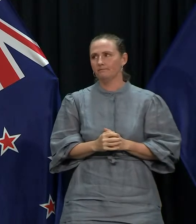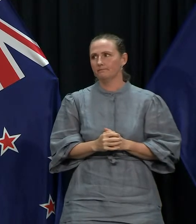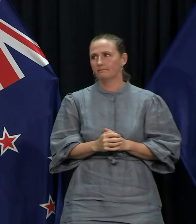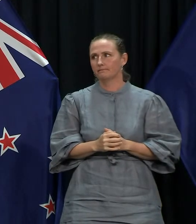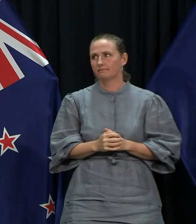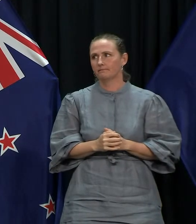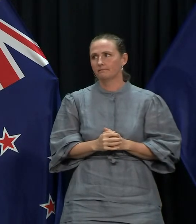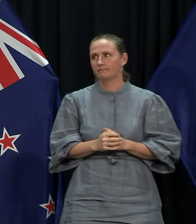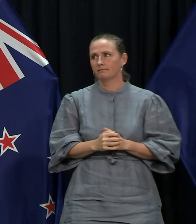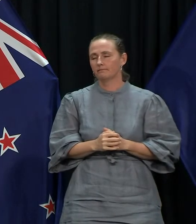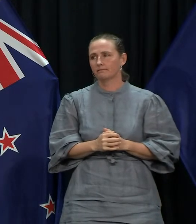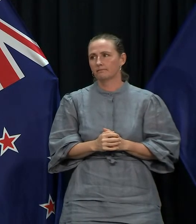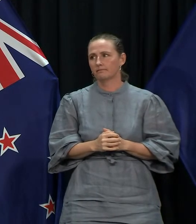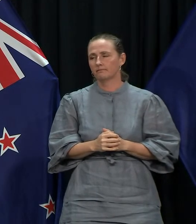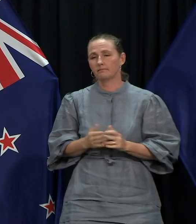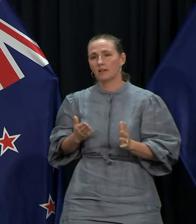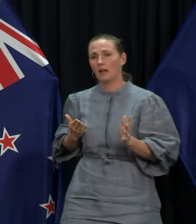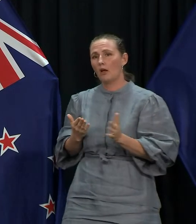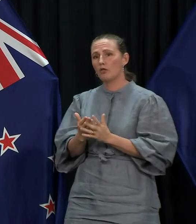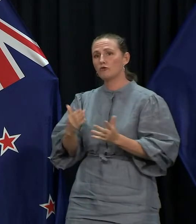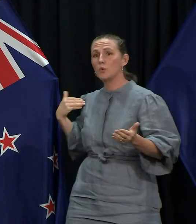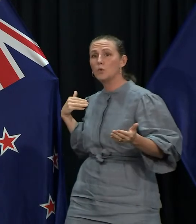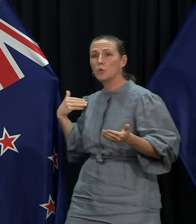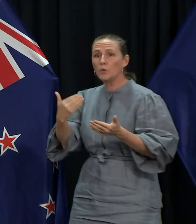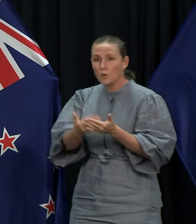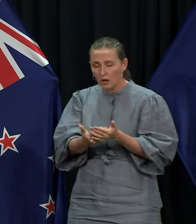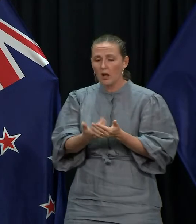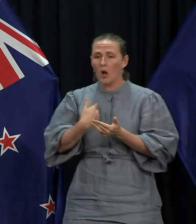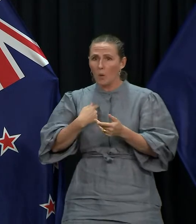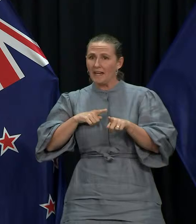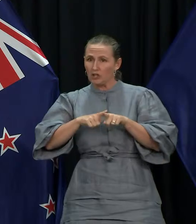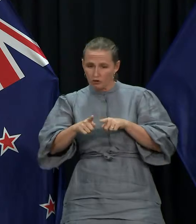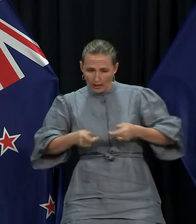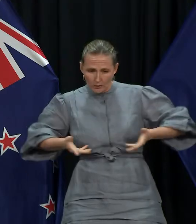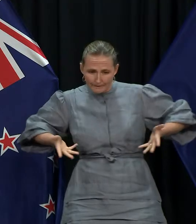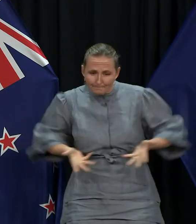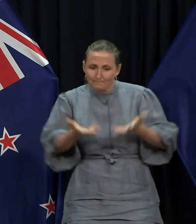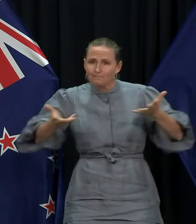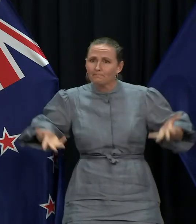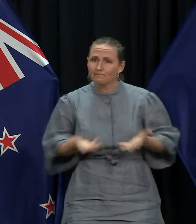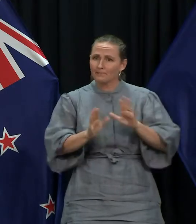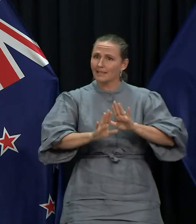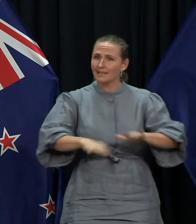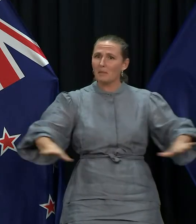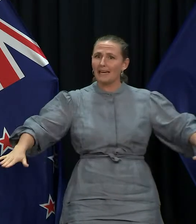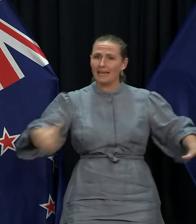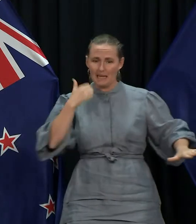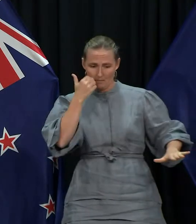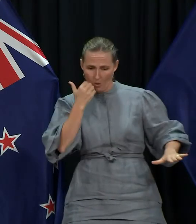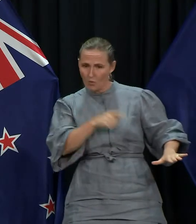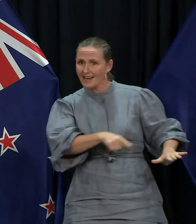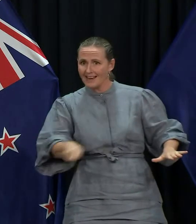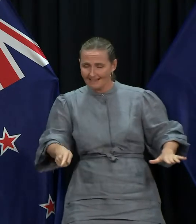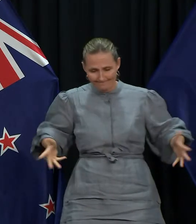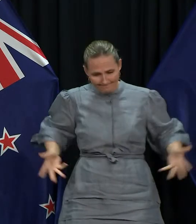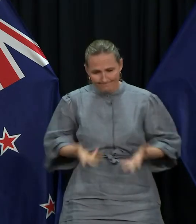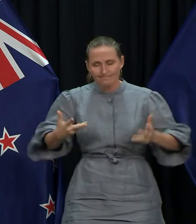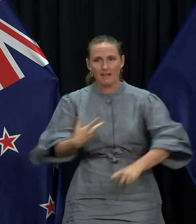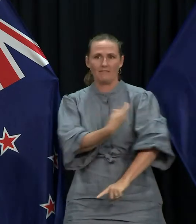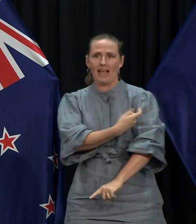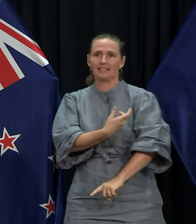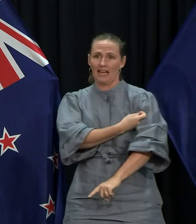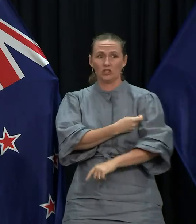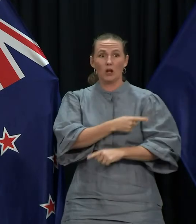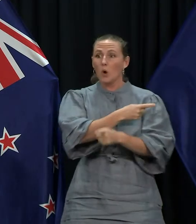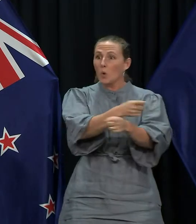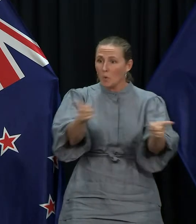and change up even the way we've offered vaccination for tamariki. Here we all still have a responsibility to keep pushing the